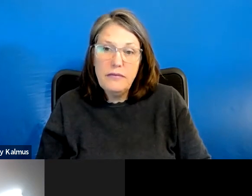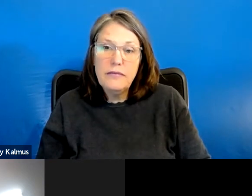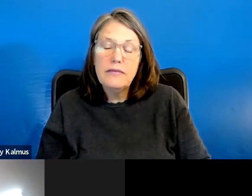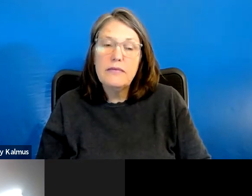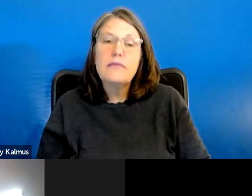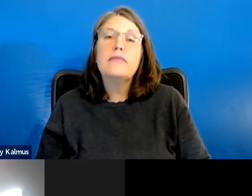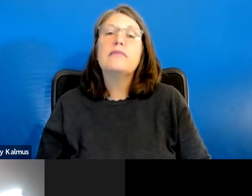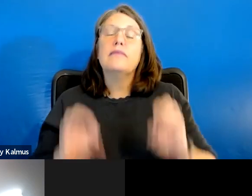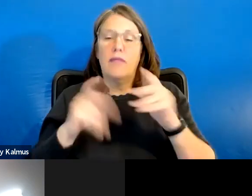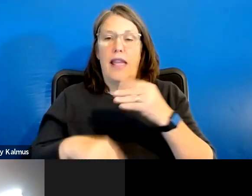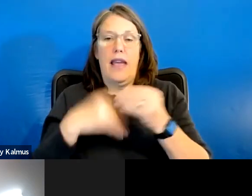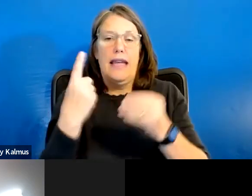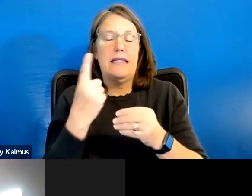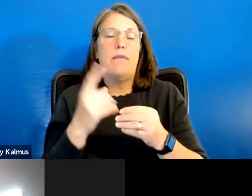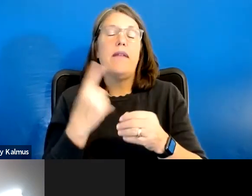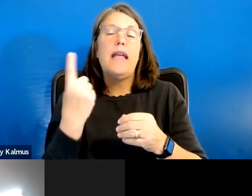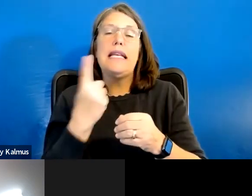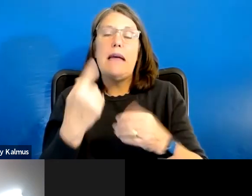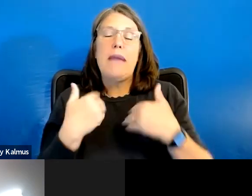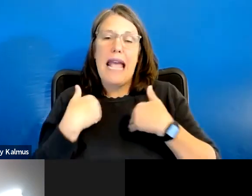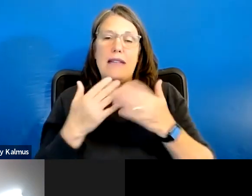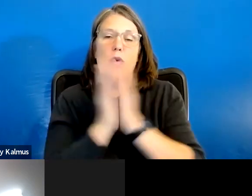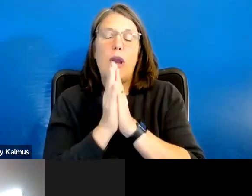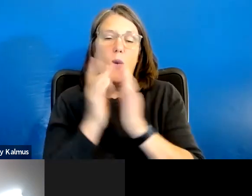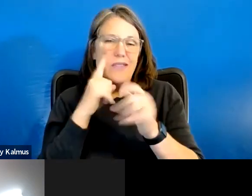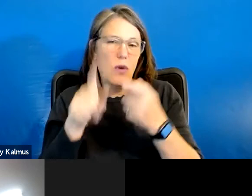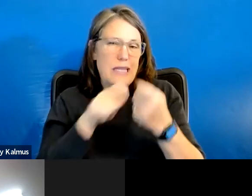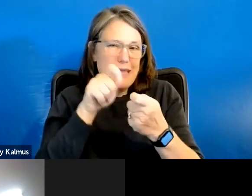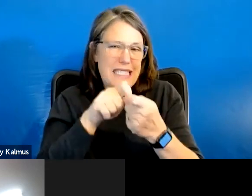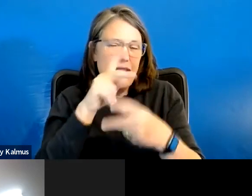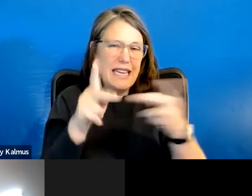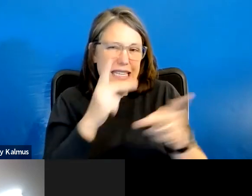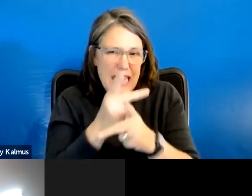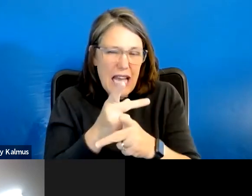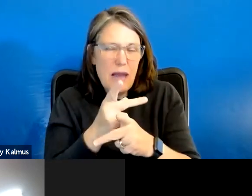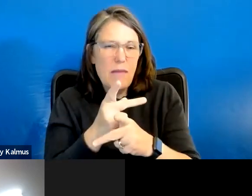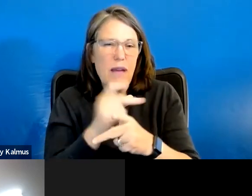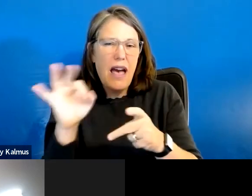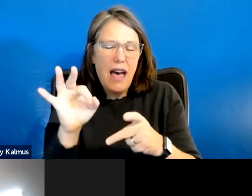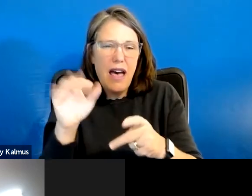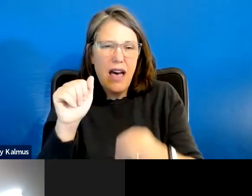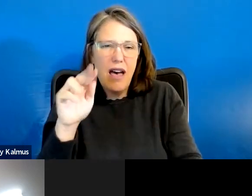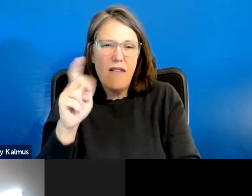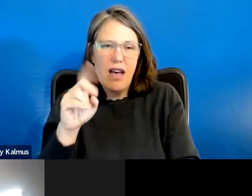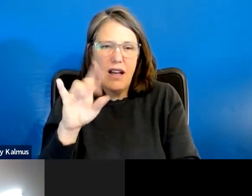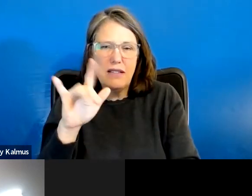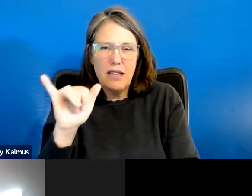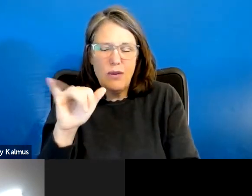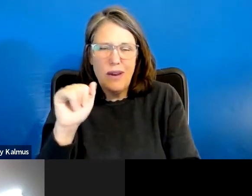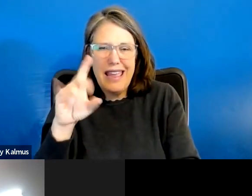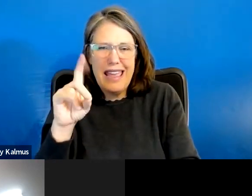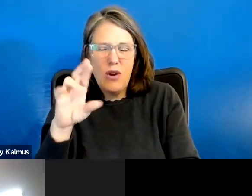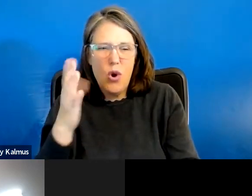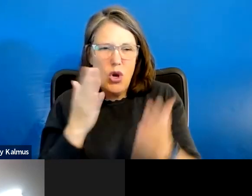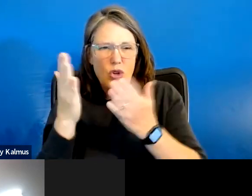All right, let me add something real quick. Somebody has a request for a specific type of auxiliary aid or service. It